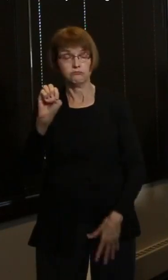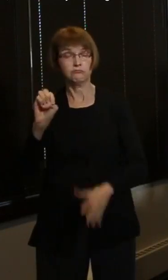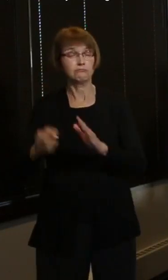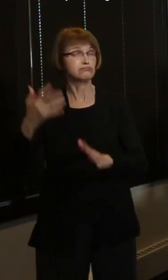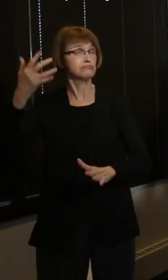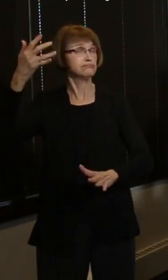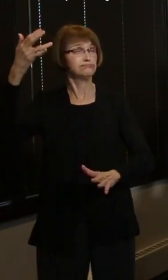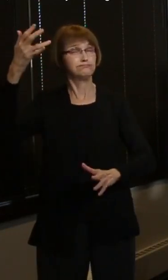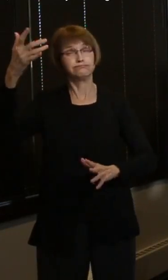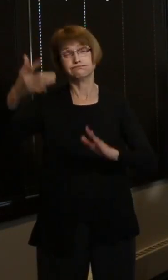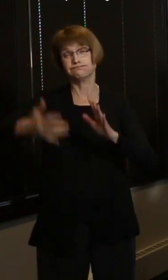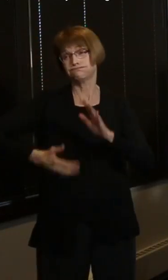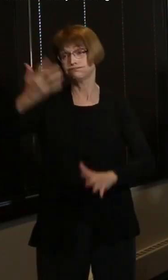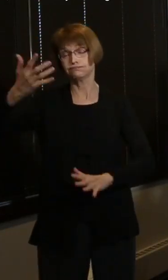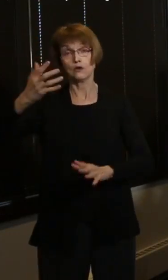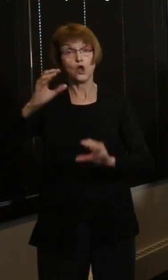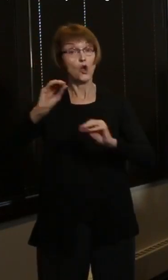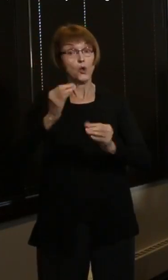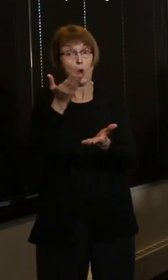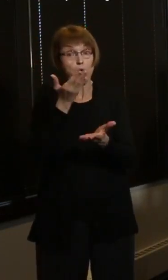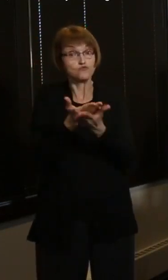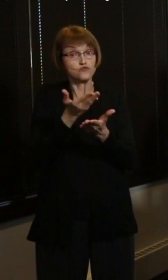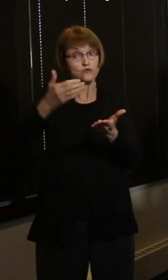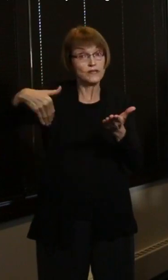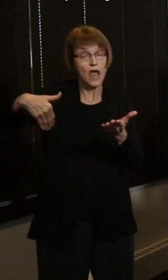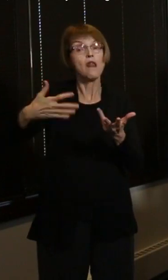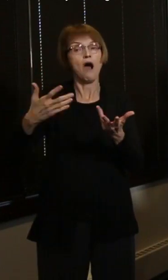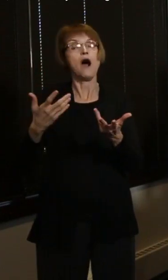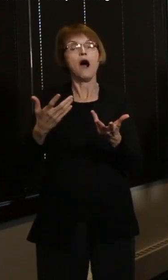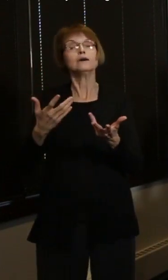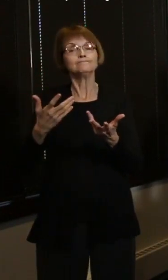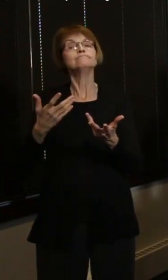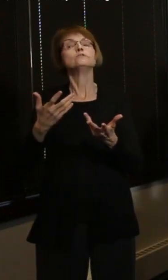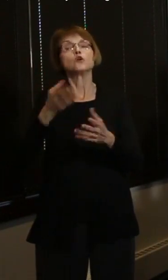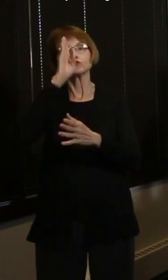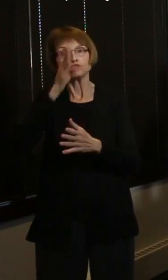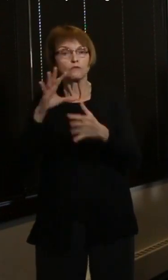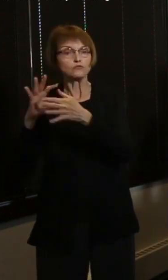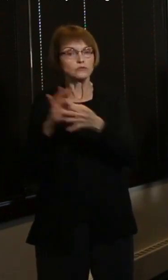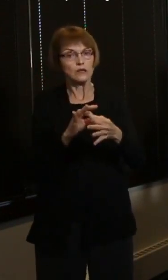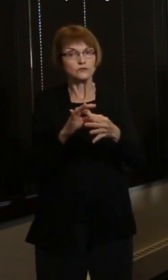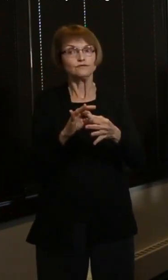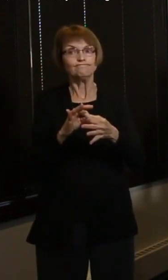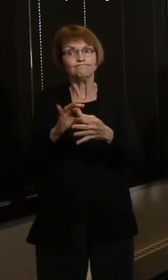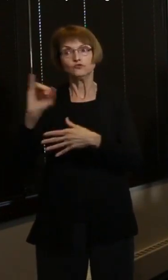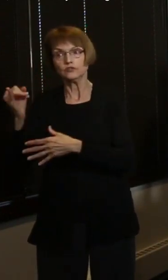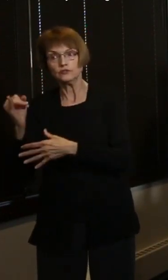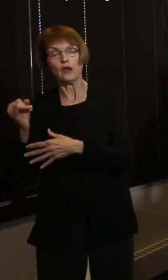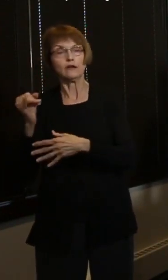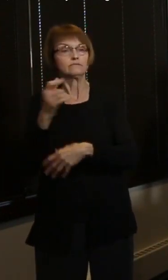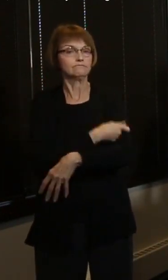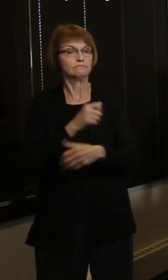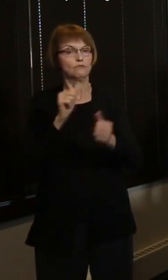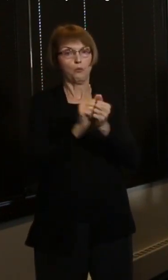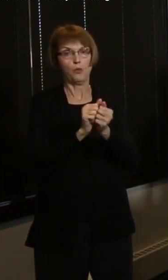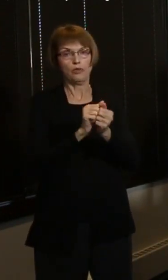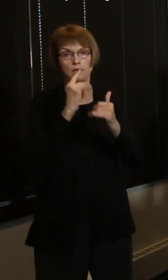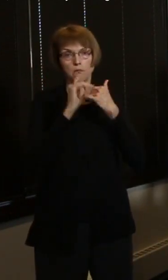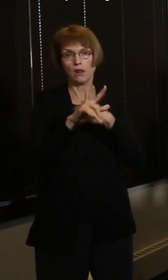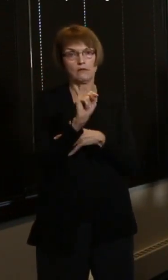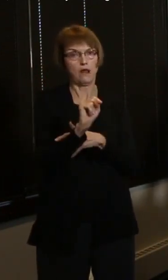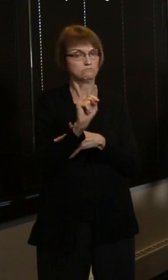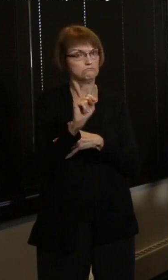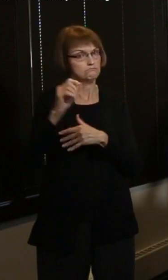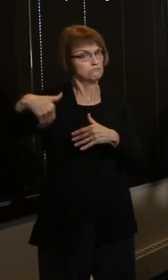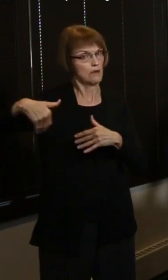not been evidence as of yet to say that it's been caused by the vaccine. So that's what this pause is for. Now, at this